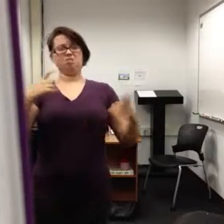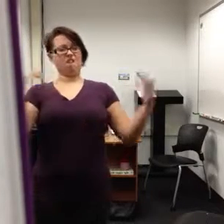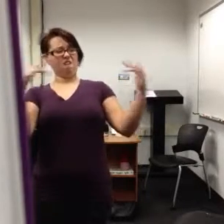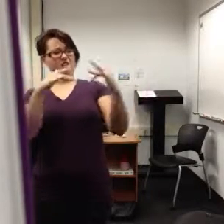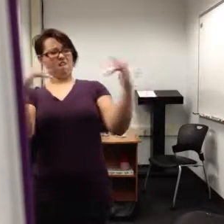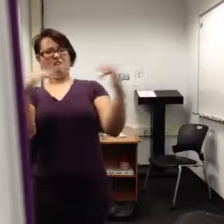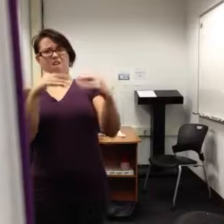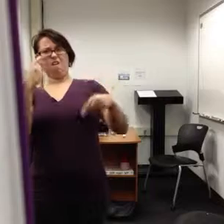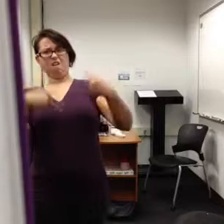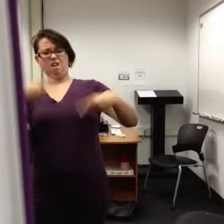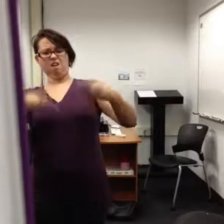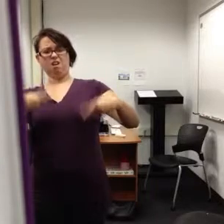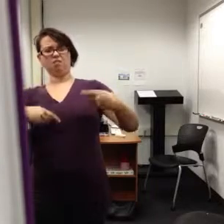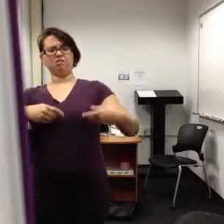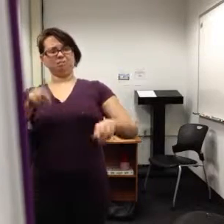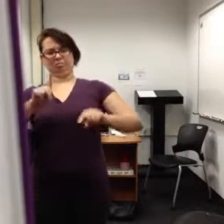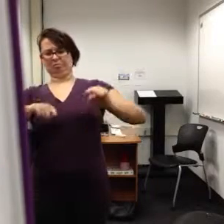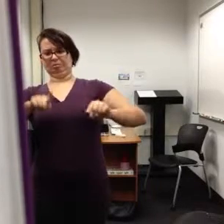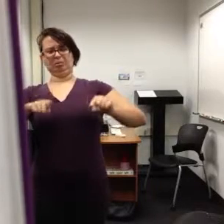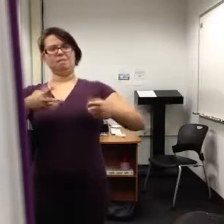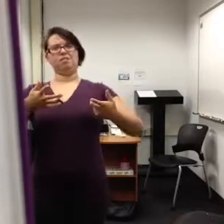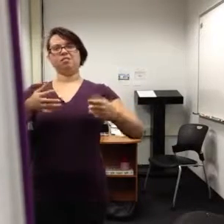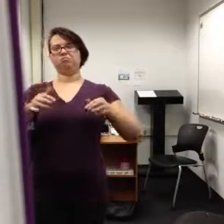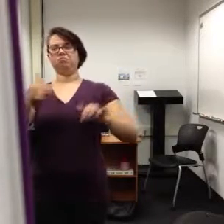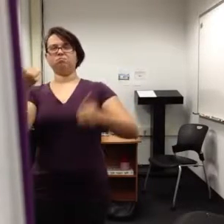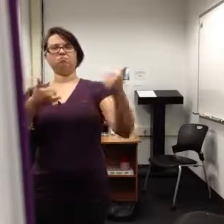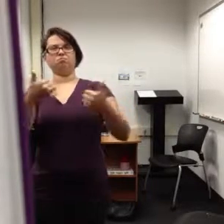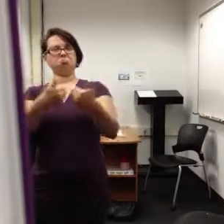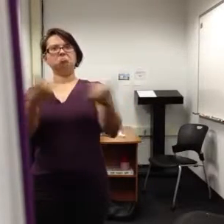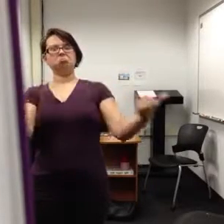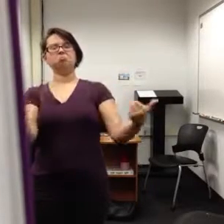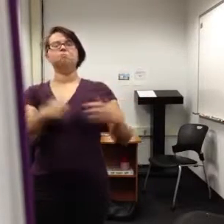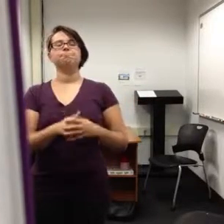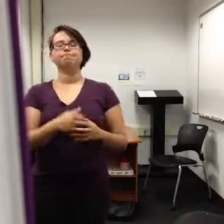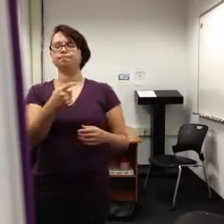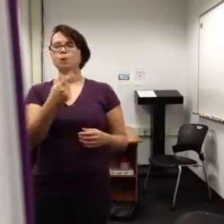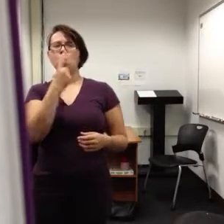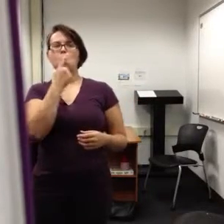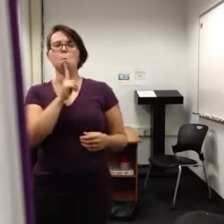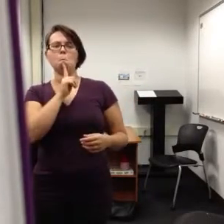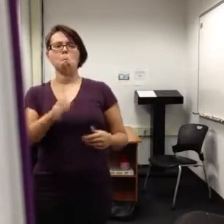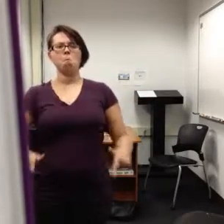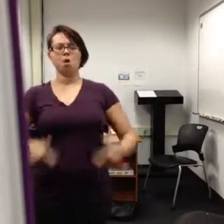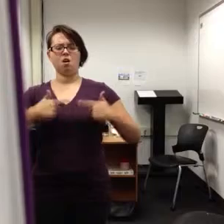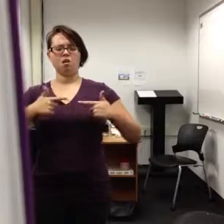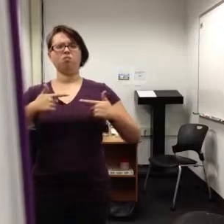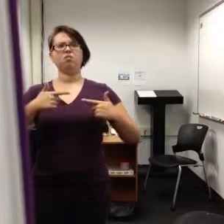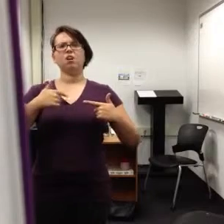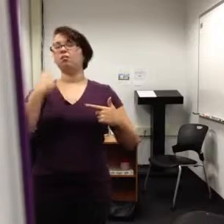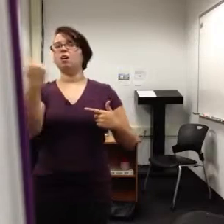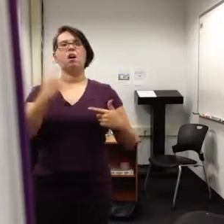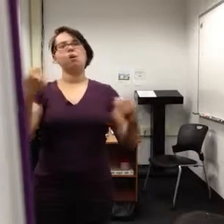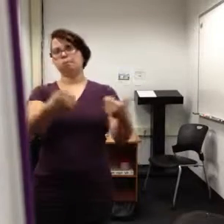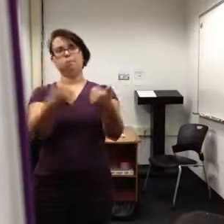in. In reality, we've always been. And I'd like to take you back on an historic adventure to realize